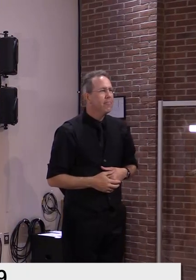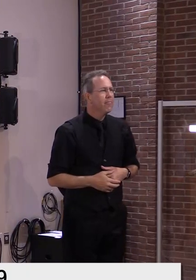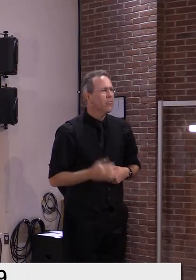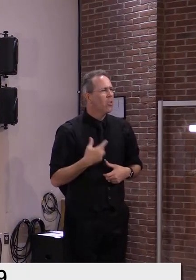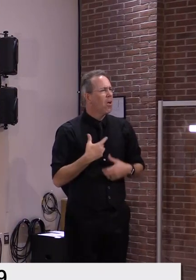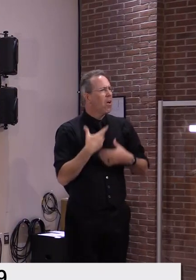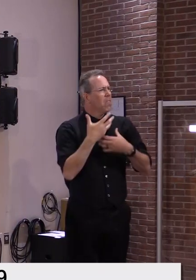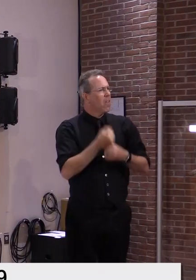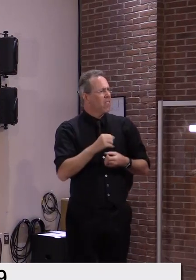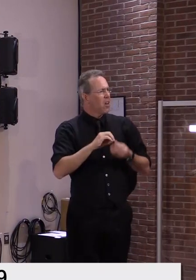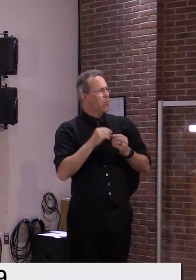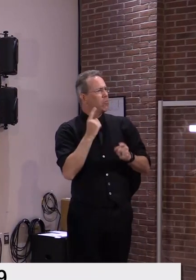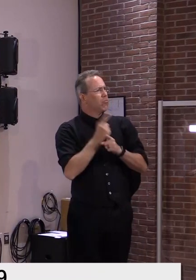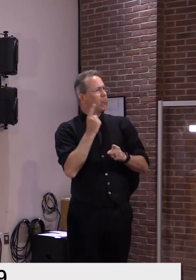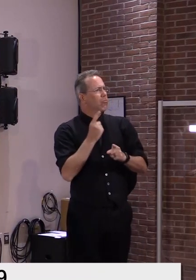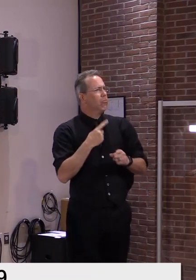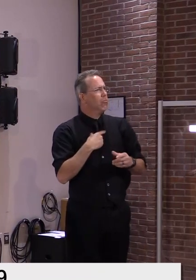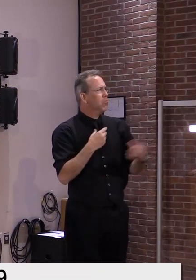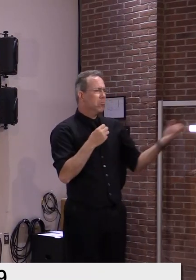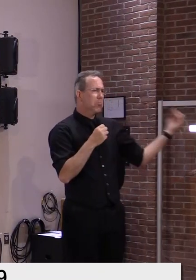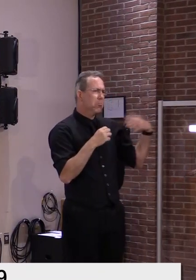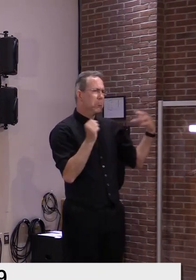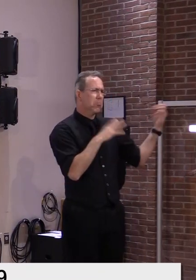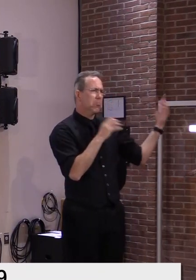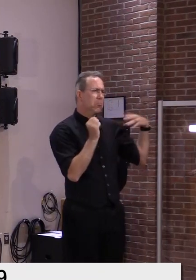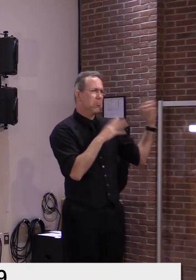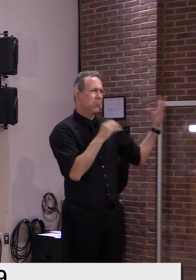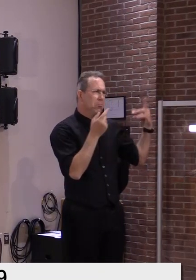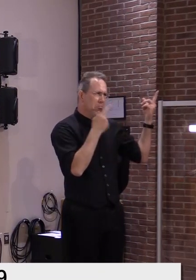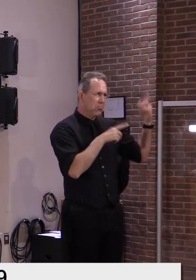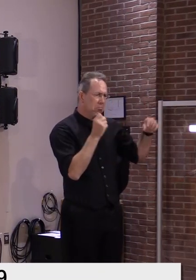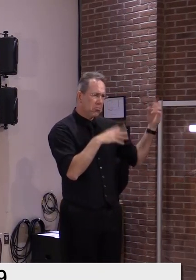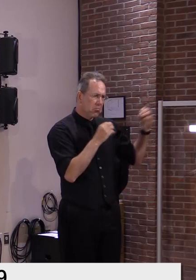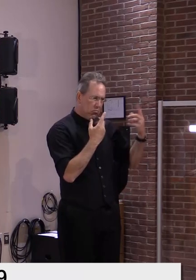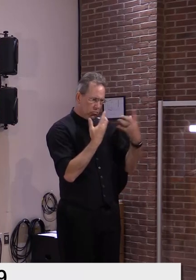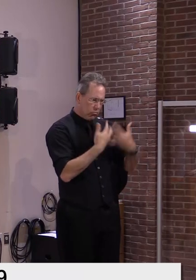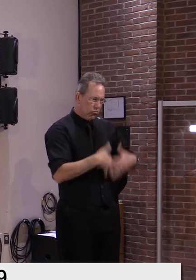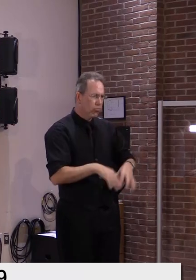second question is, unfortunately, we are comfortable with the